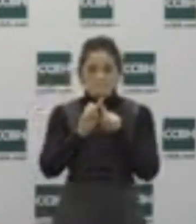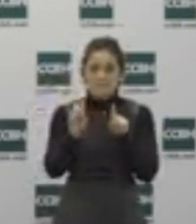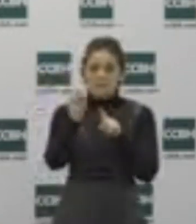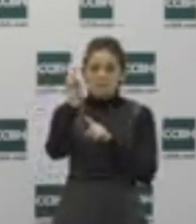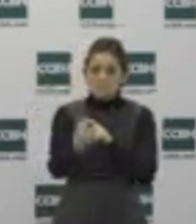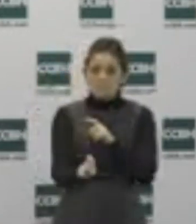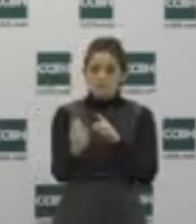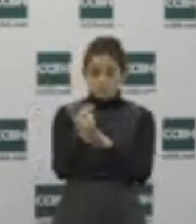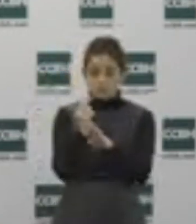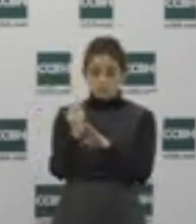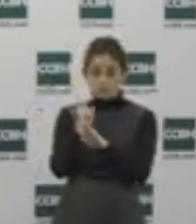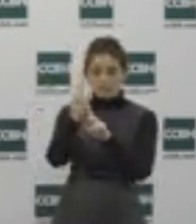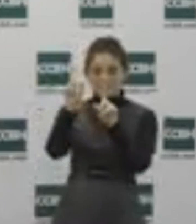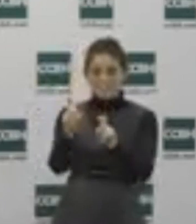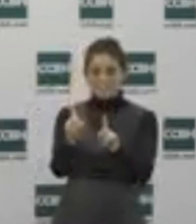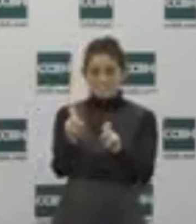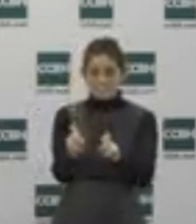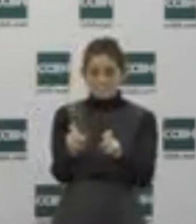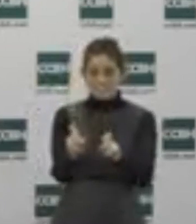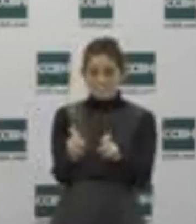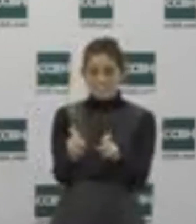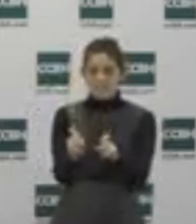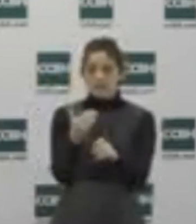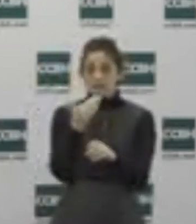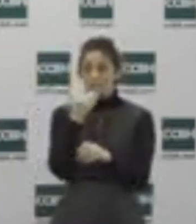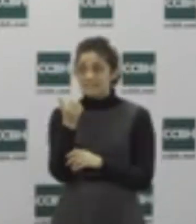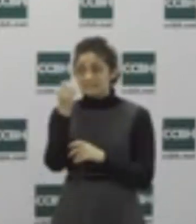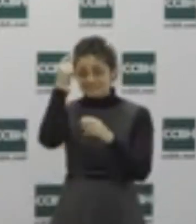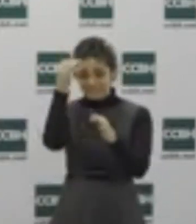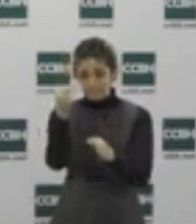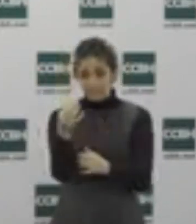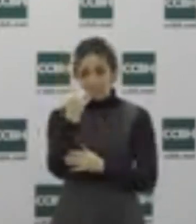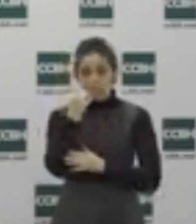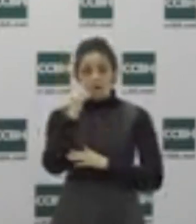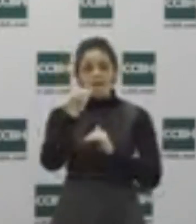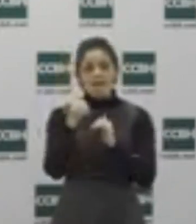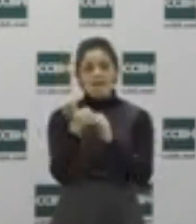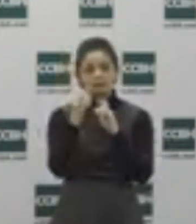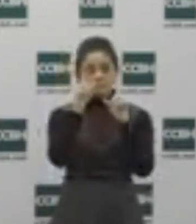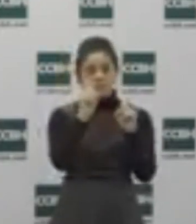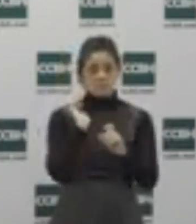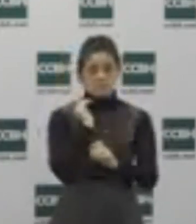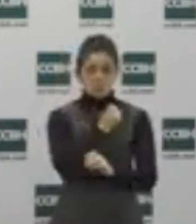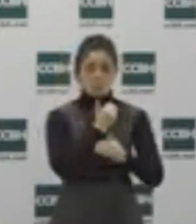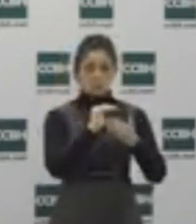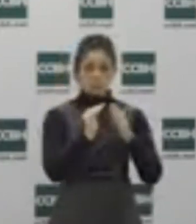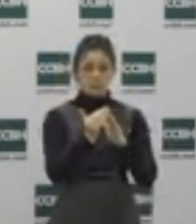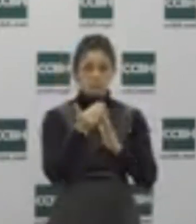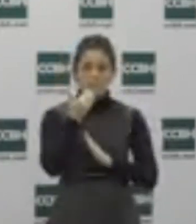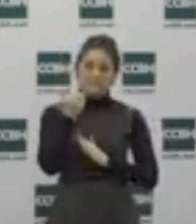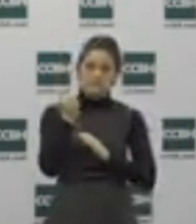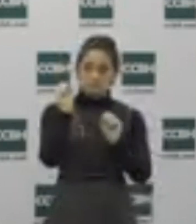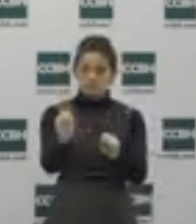is to use these priority areas to make decisions, the best decisions about how to test in our community.